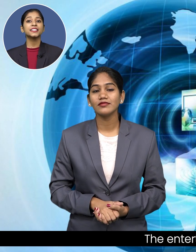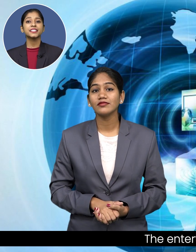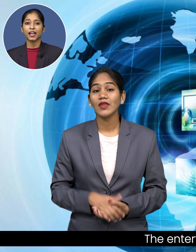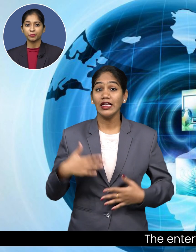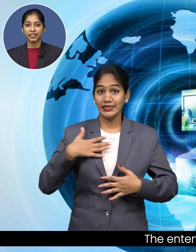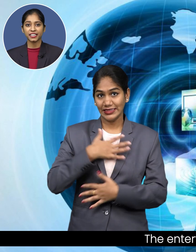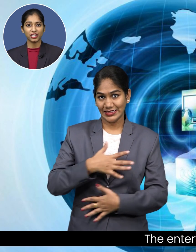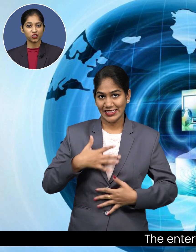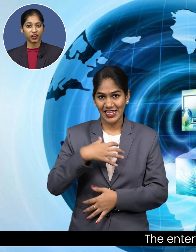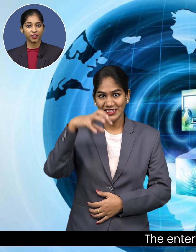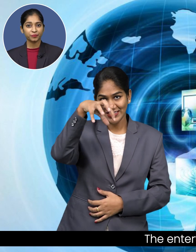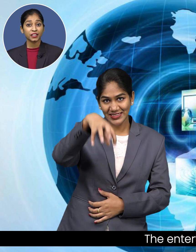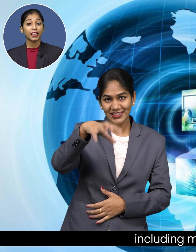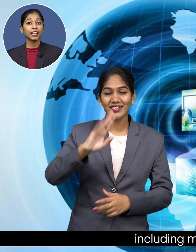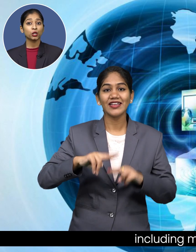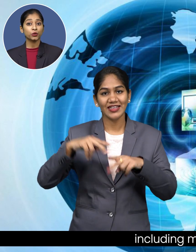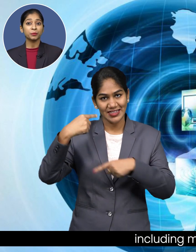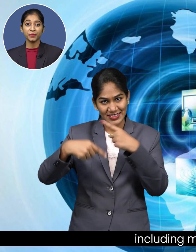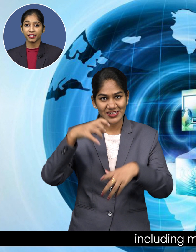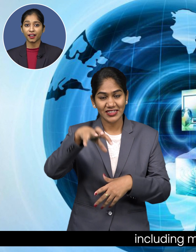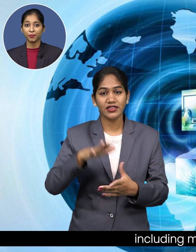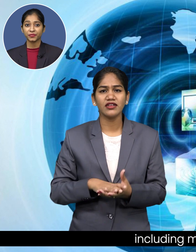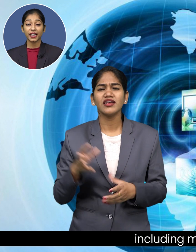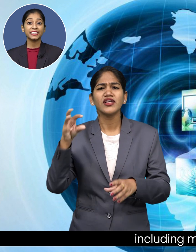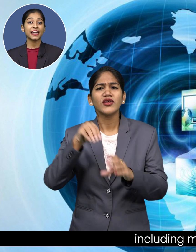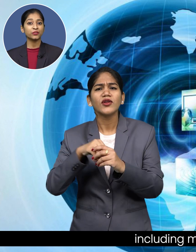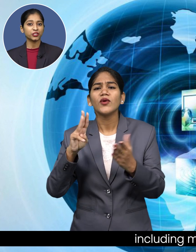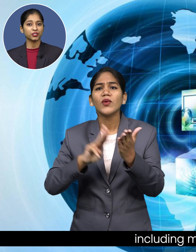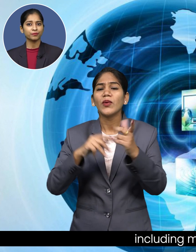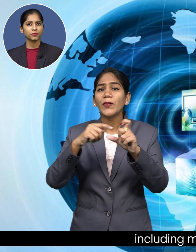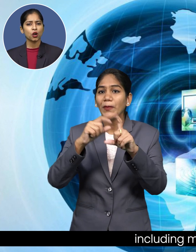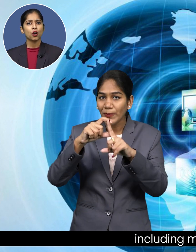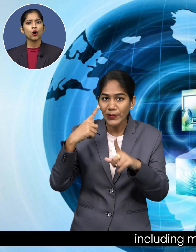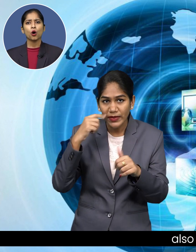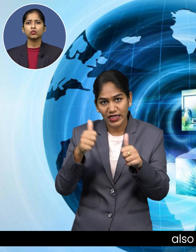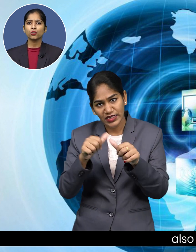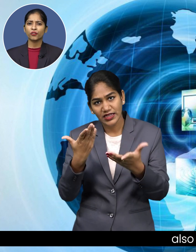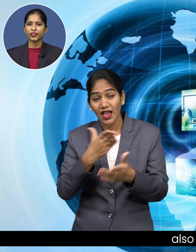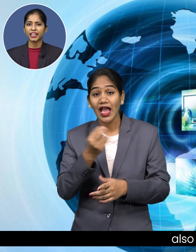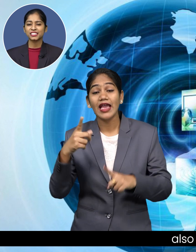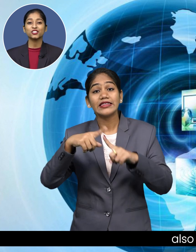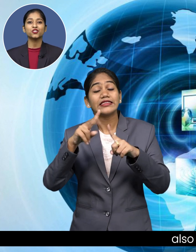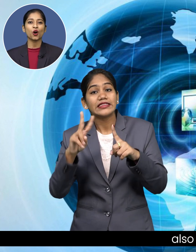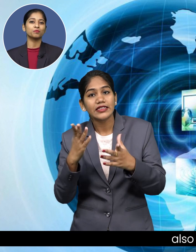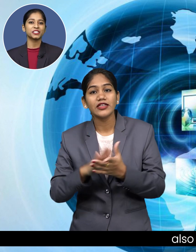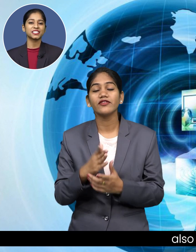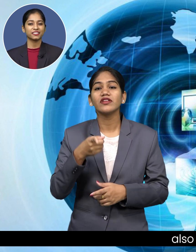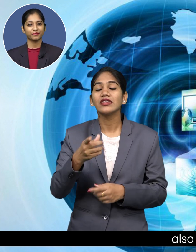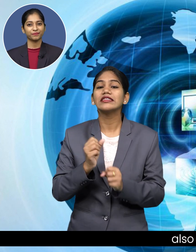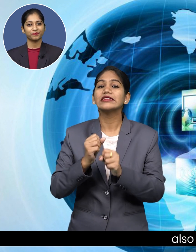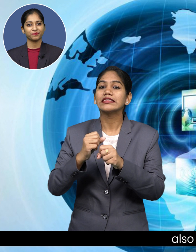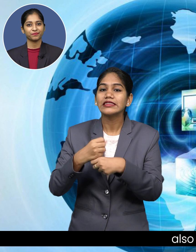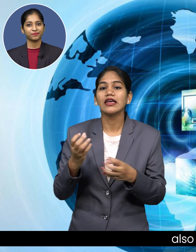The entertainment industry, including media and television, also creates